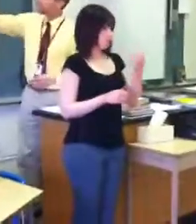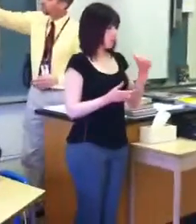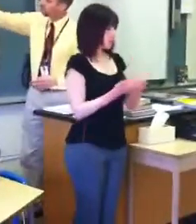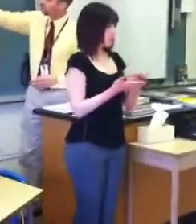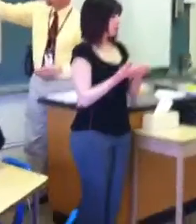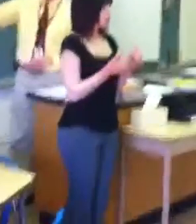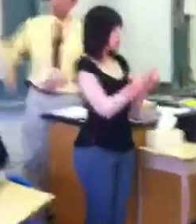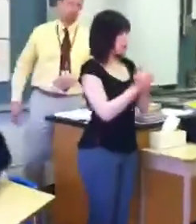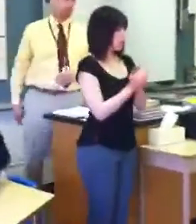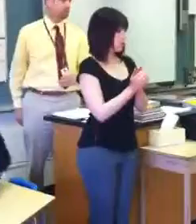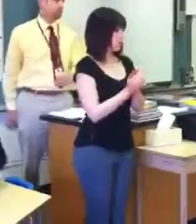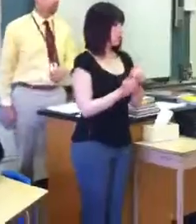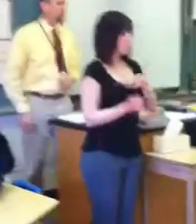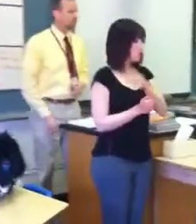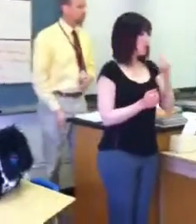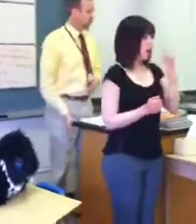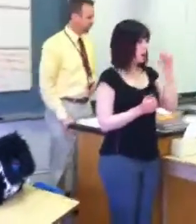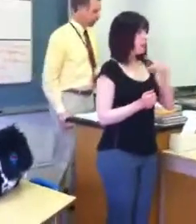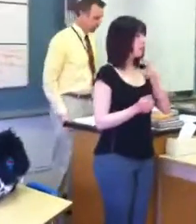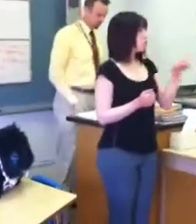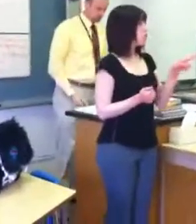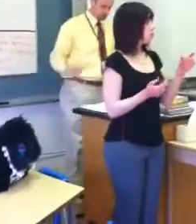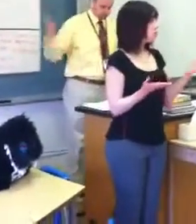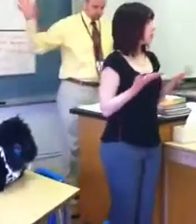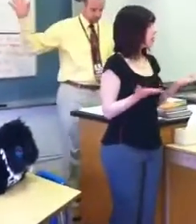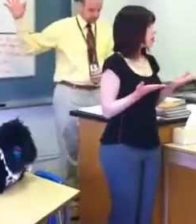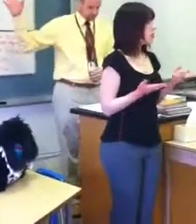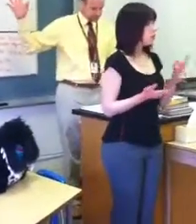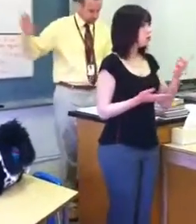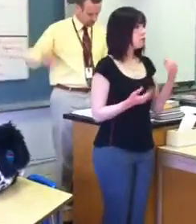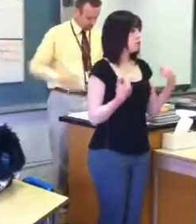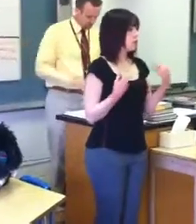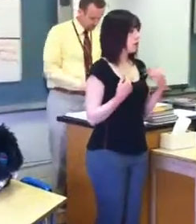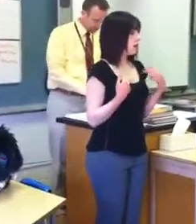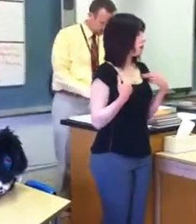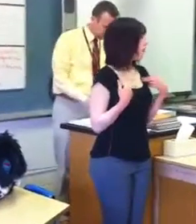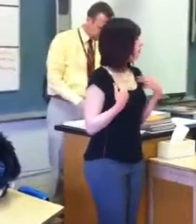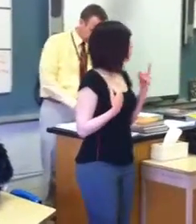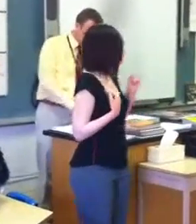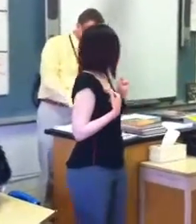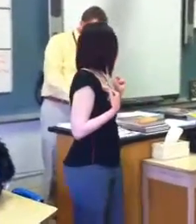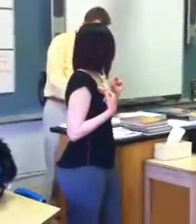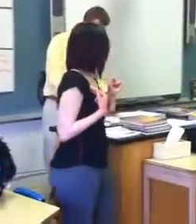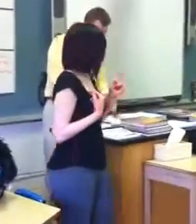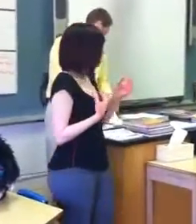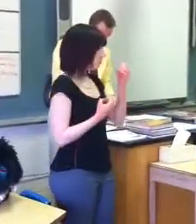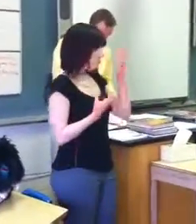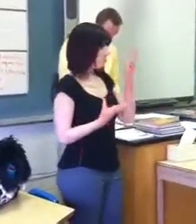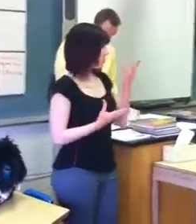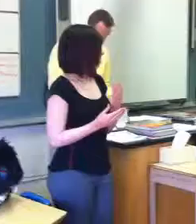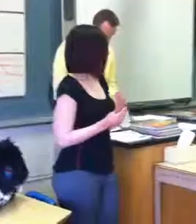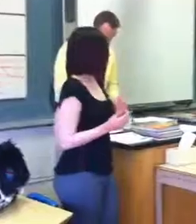this information at least on the first page. For the first page that we read, which is 296.